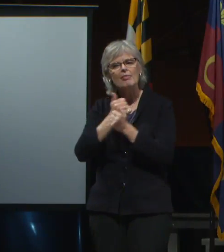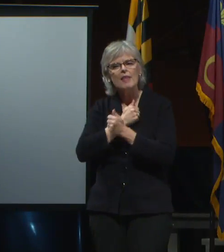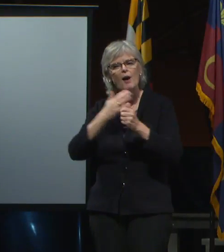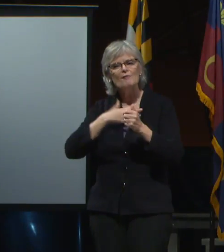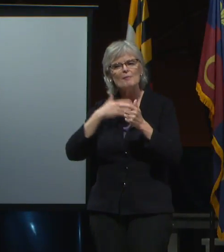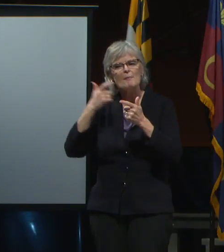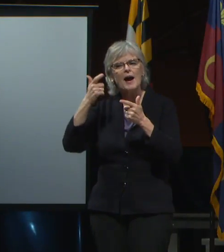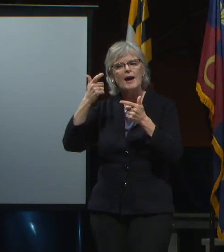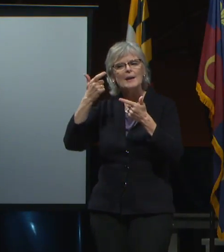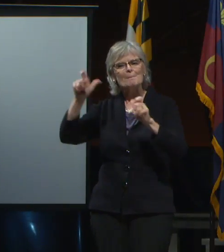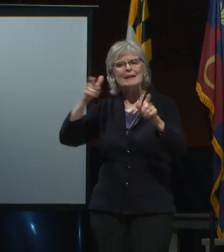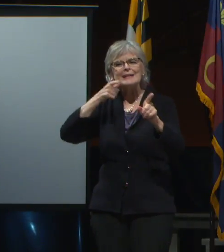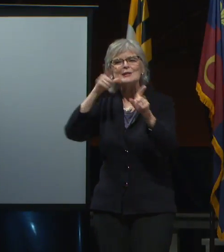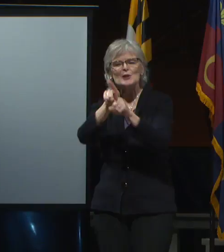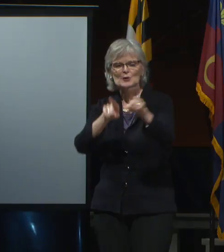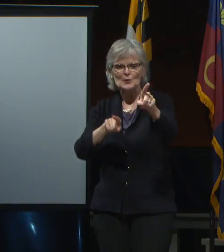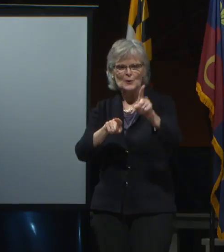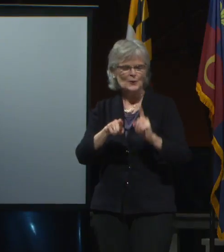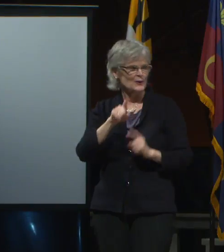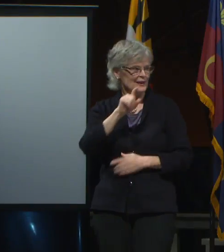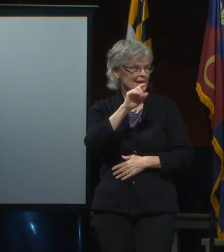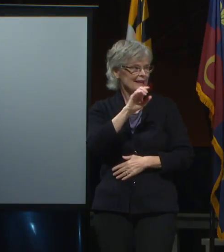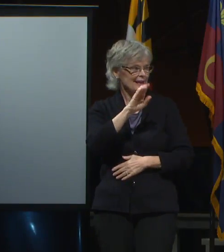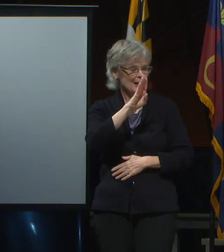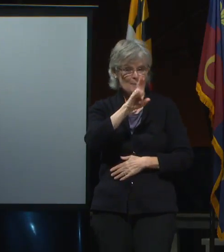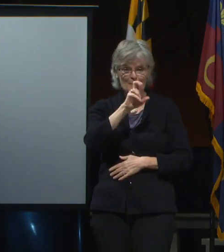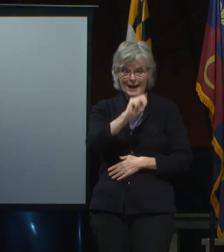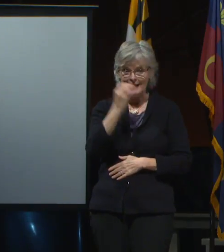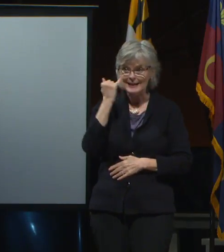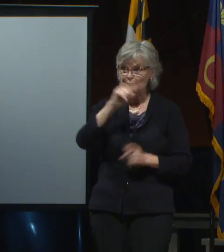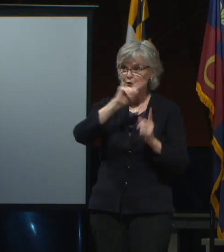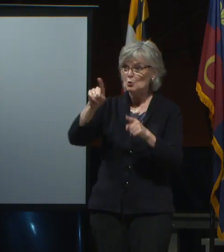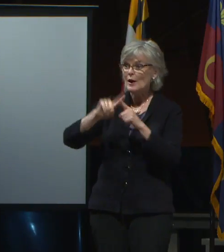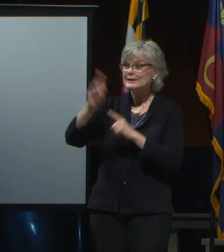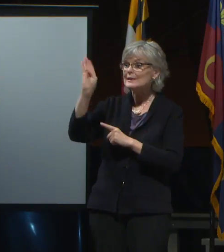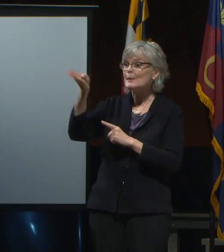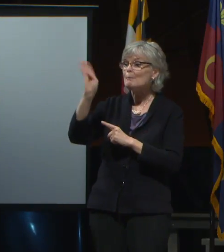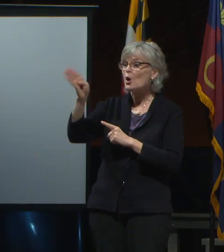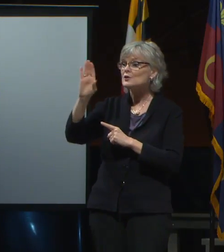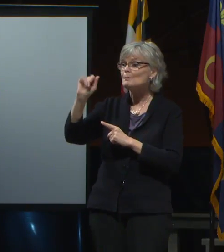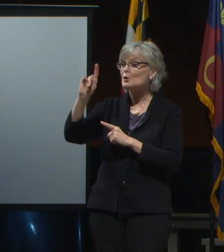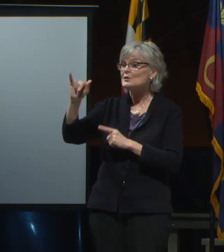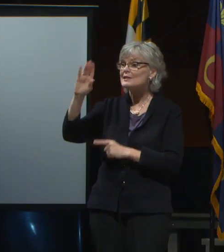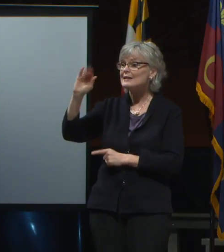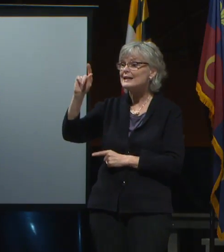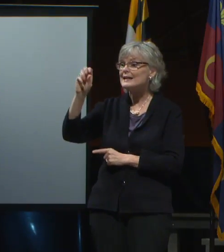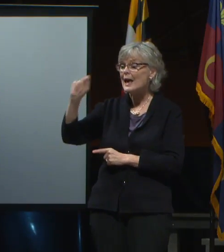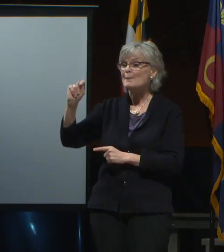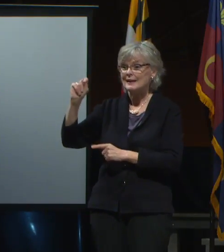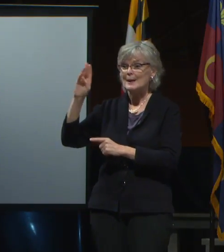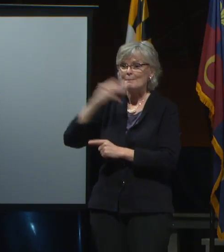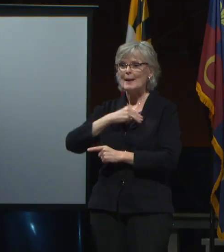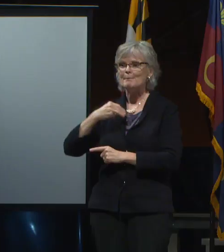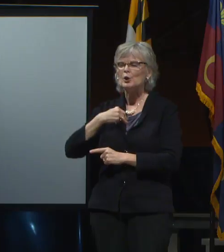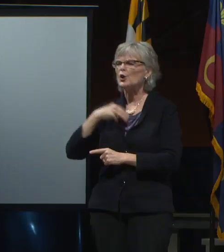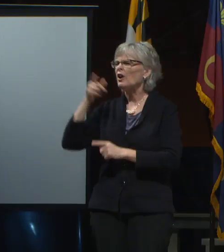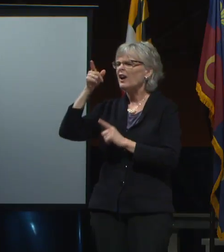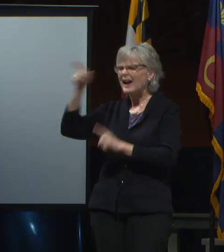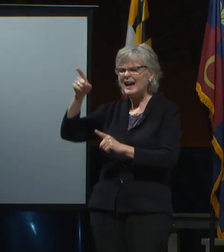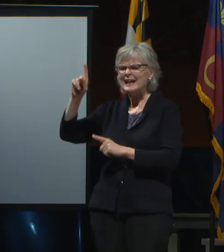Oh, that's very nice. And you know, Ben, if you had been at the Baltimore City Cabinet meeting, Kiefer would have claimed you, because he